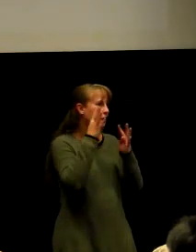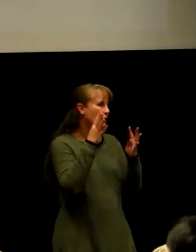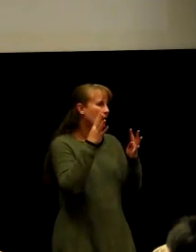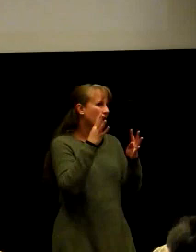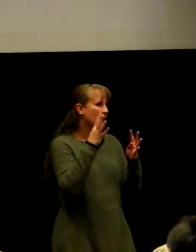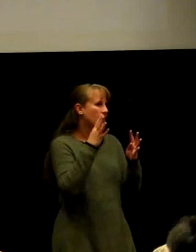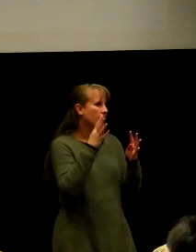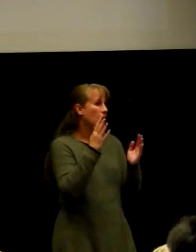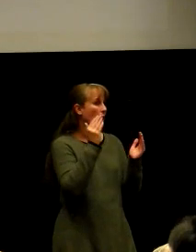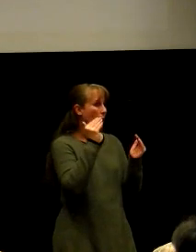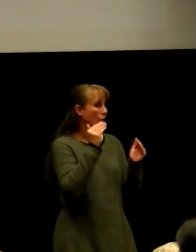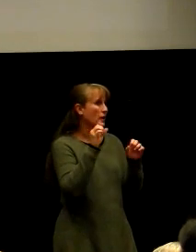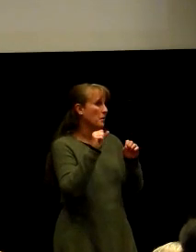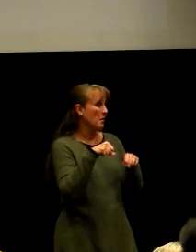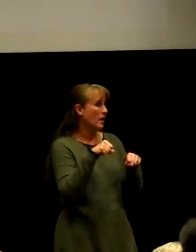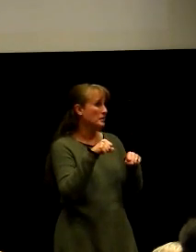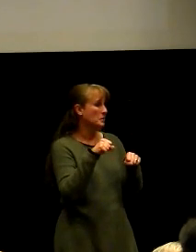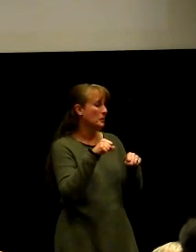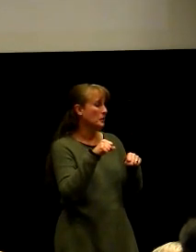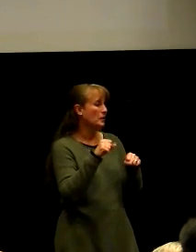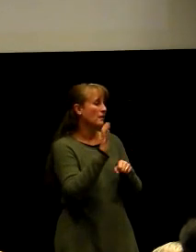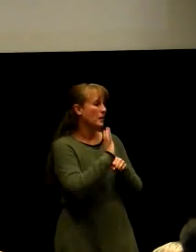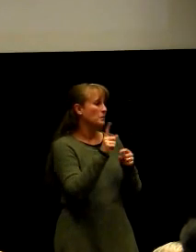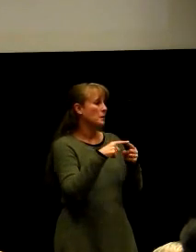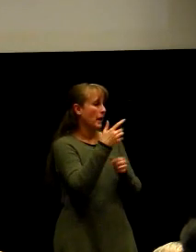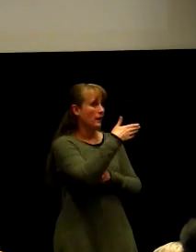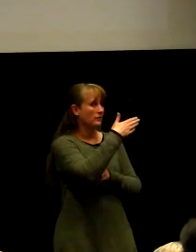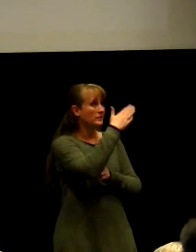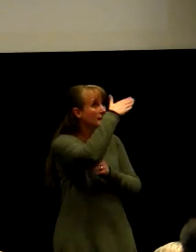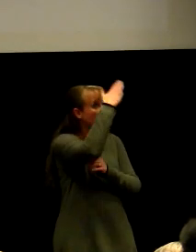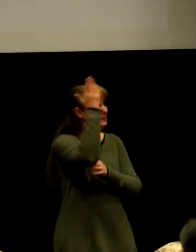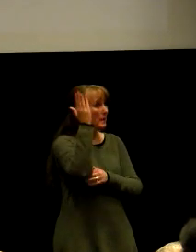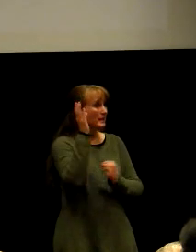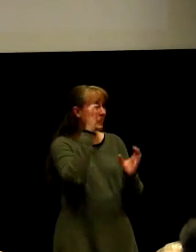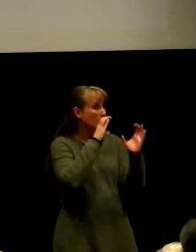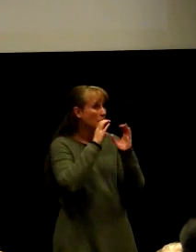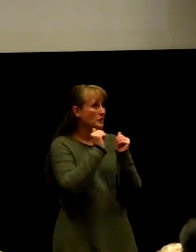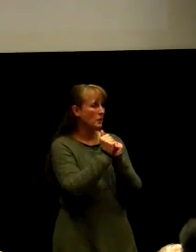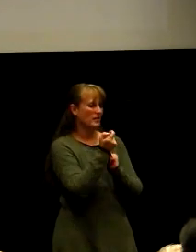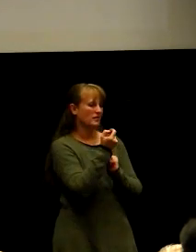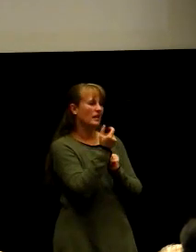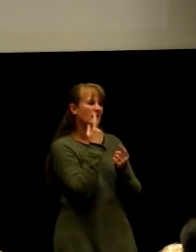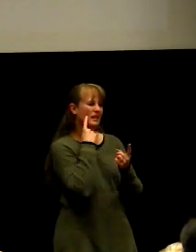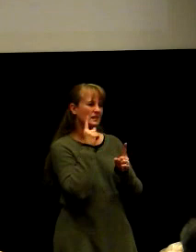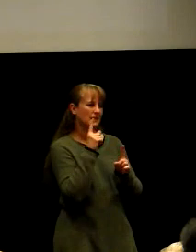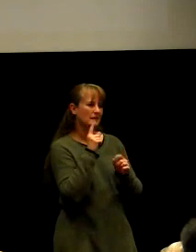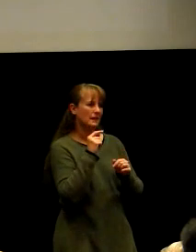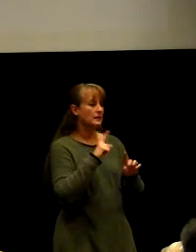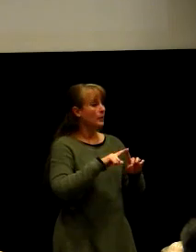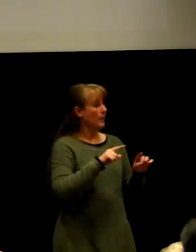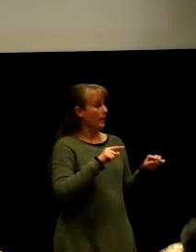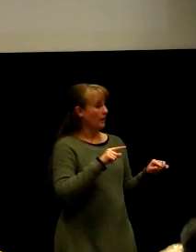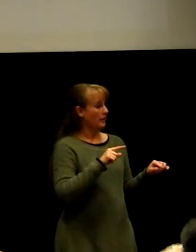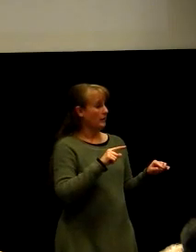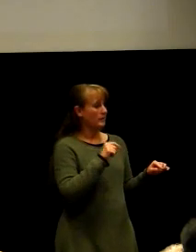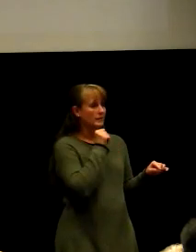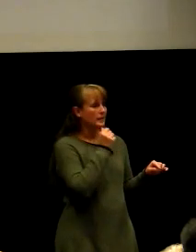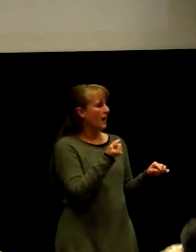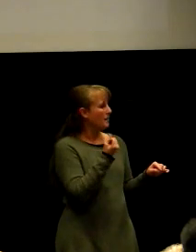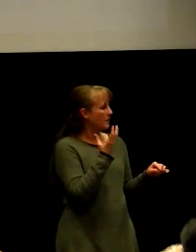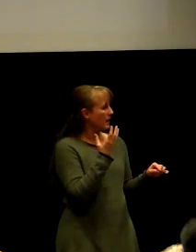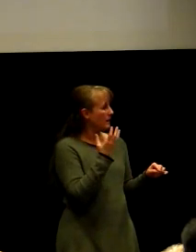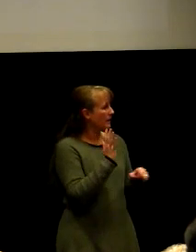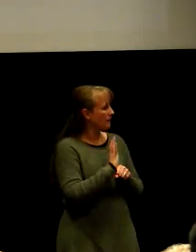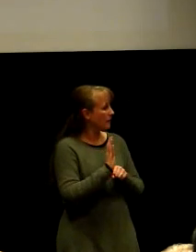as they could science fiction films about space exploration with varying degrees of success. But what not a lot of science